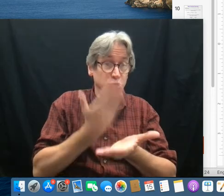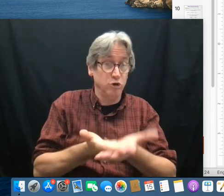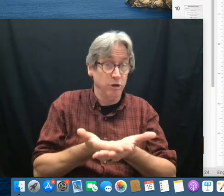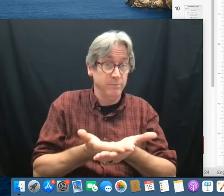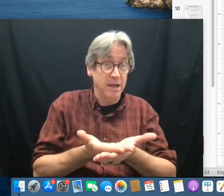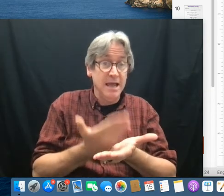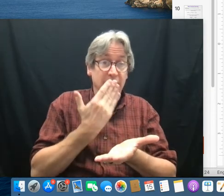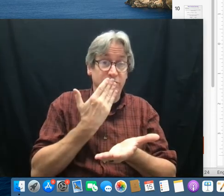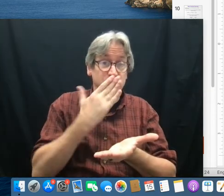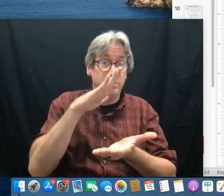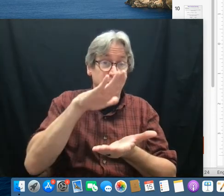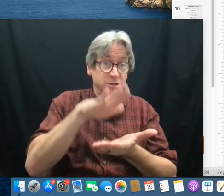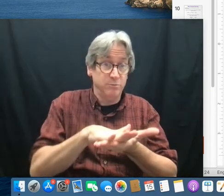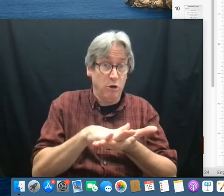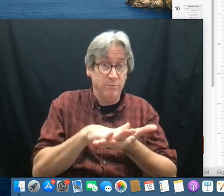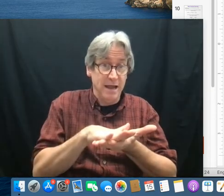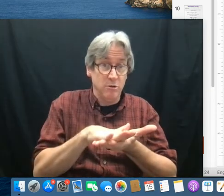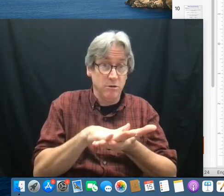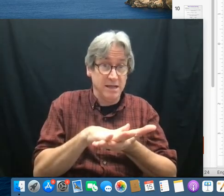The palm orientation.